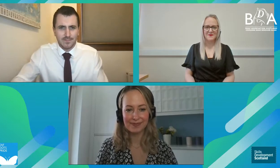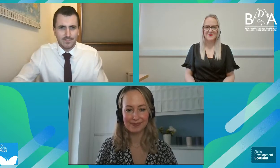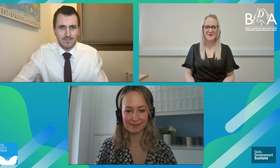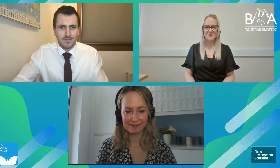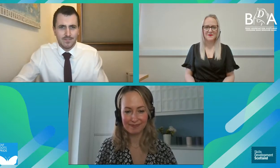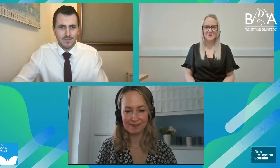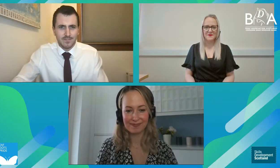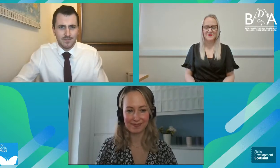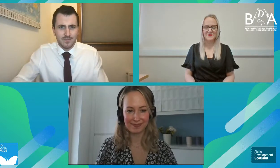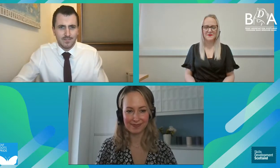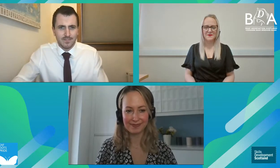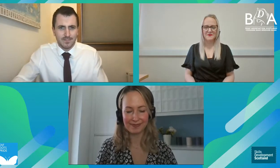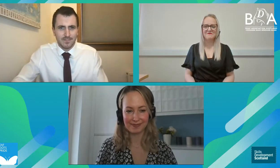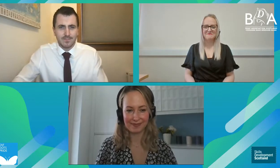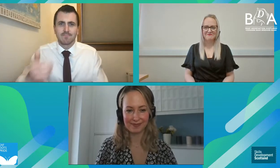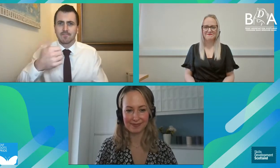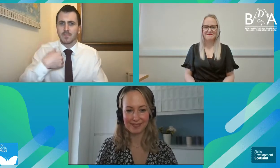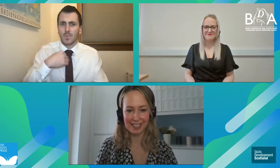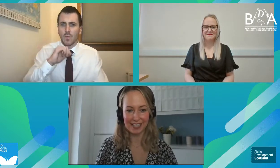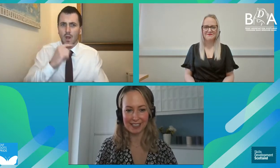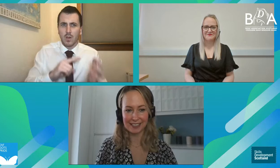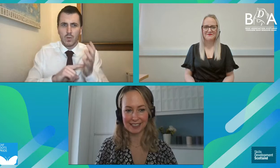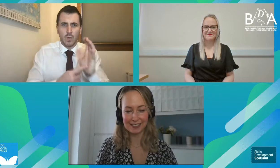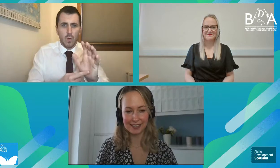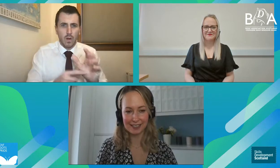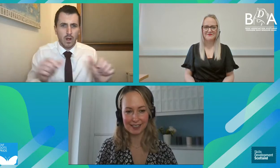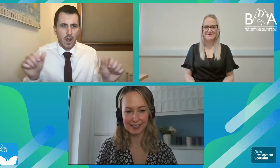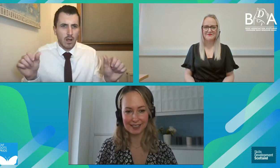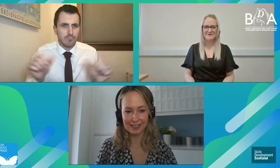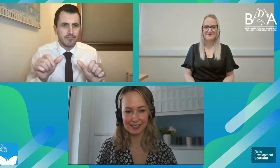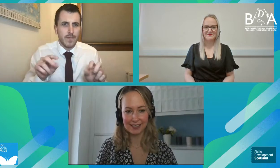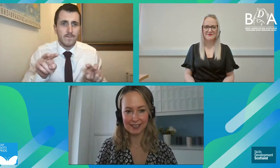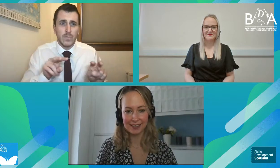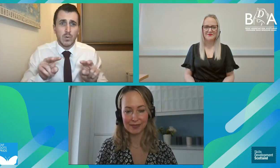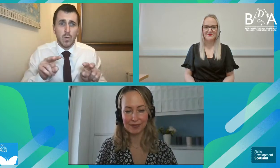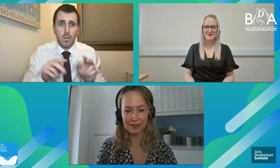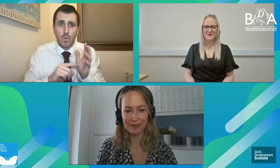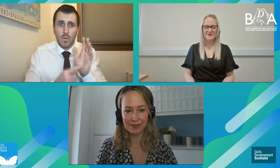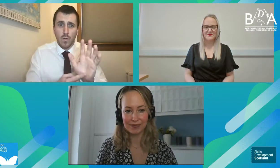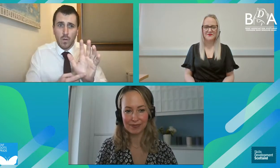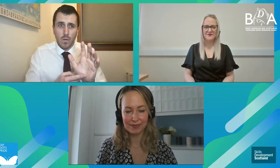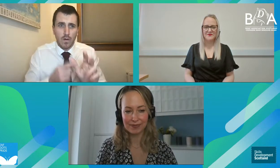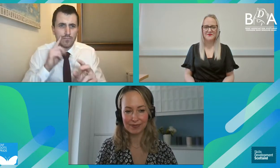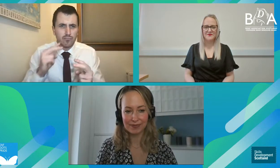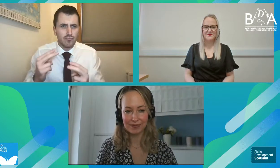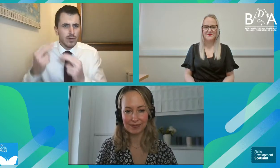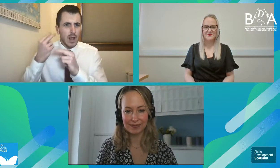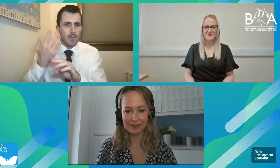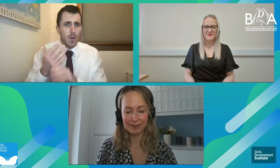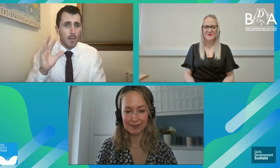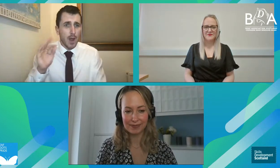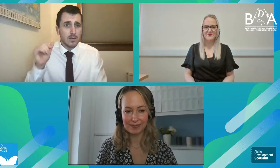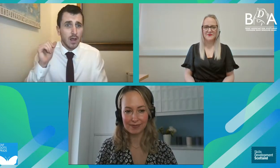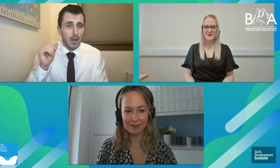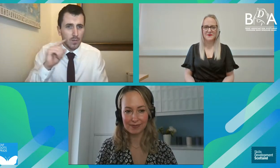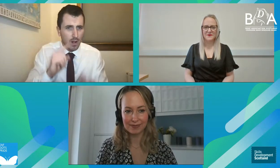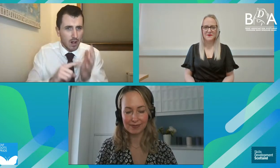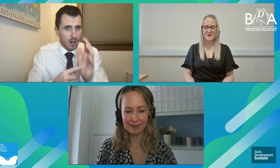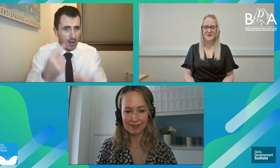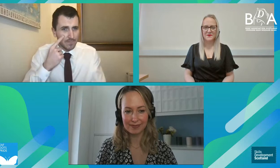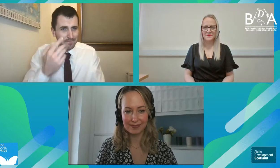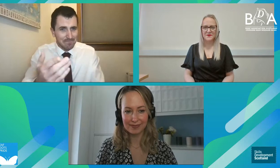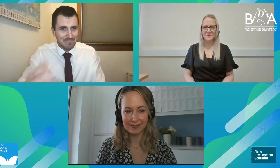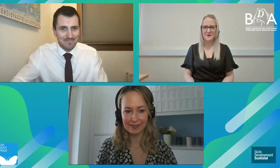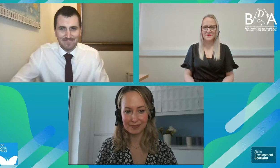in today's session too. Excellent. So maybe this would be a good point just to do a little